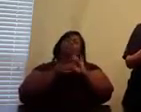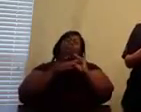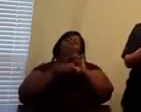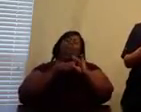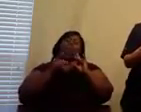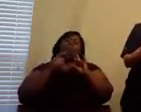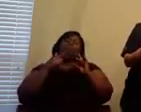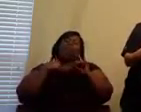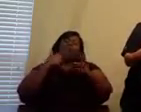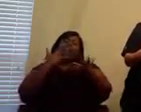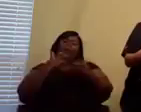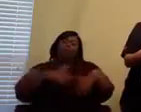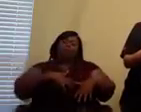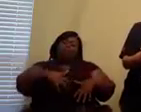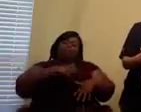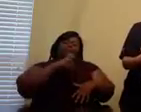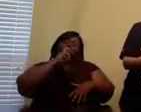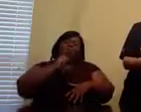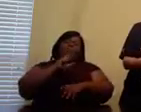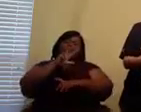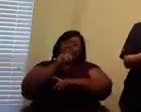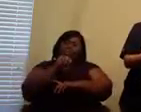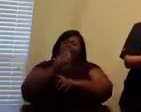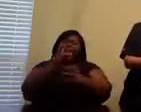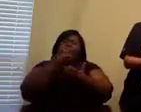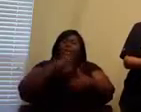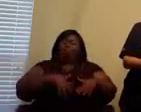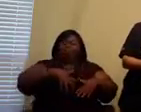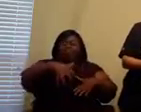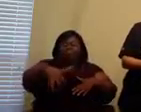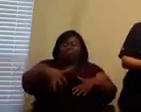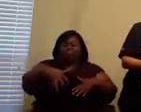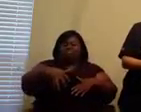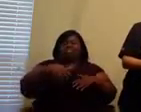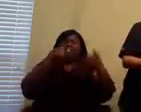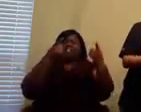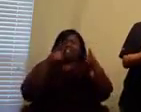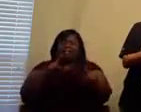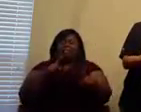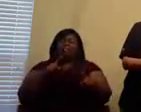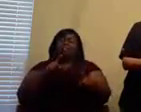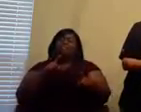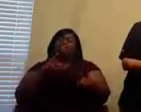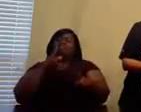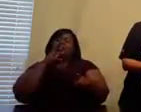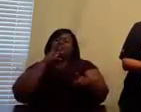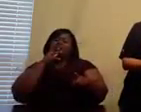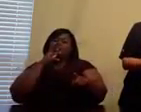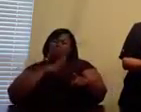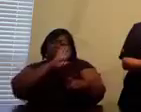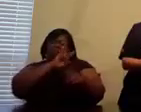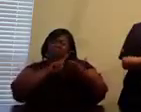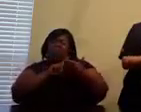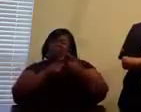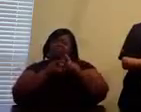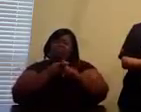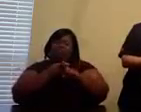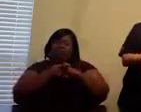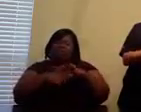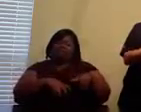babies in her 30s and couldn't have babies. She had 3 miscarriages. And the doctor told her uterus